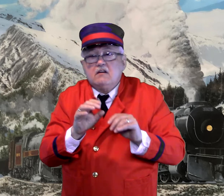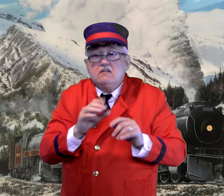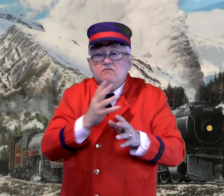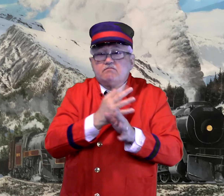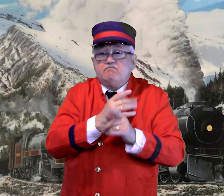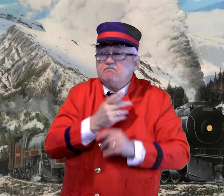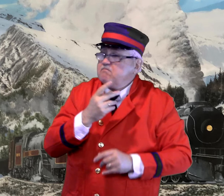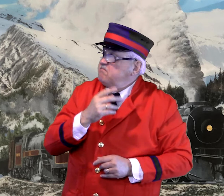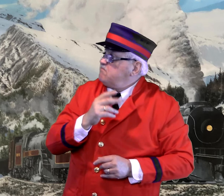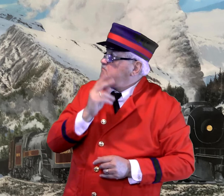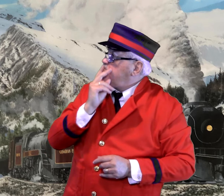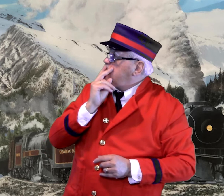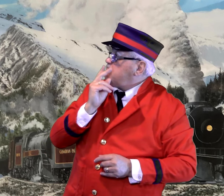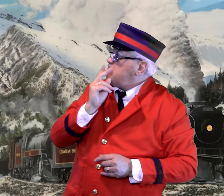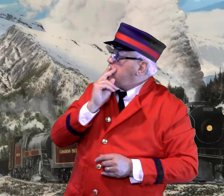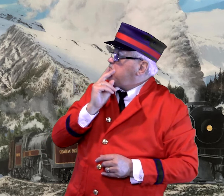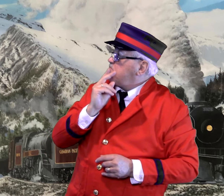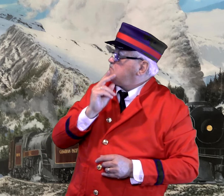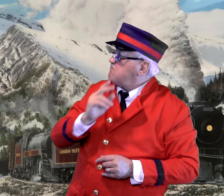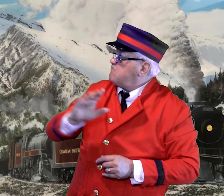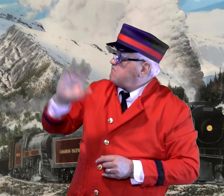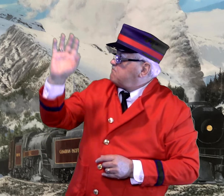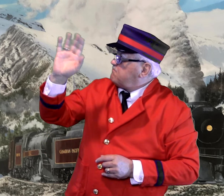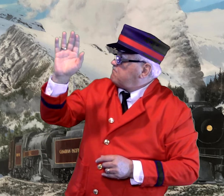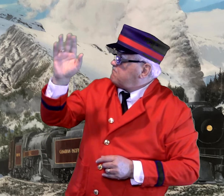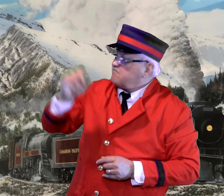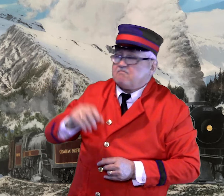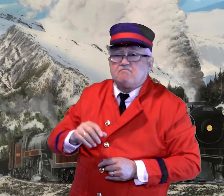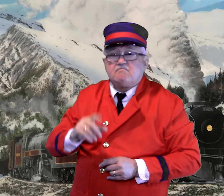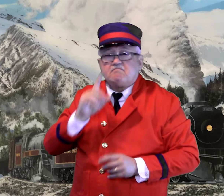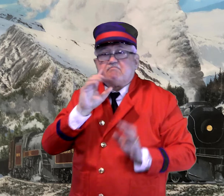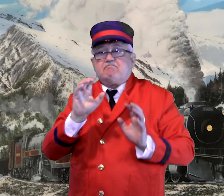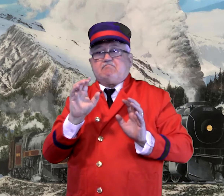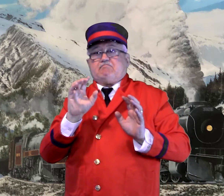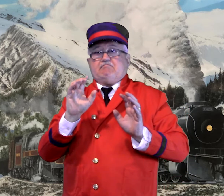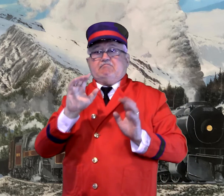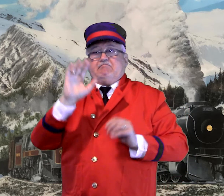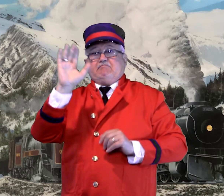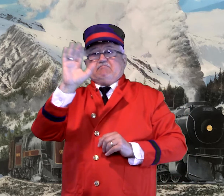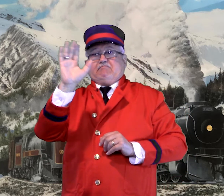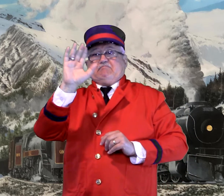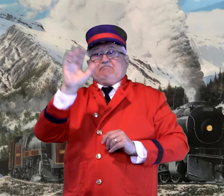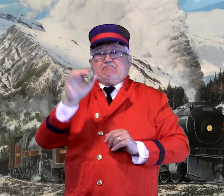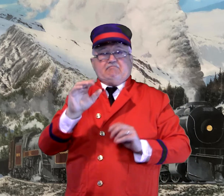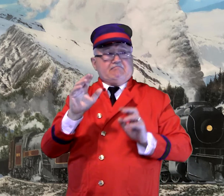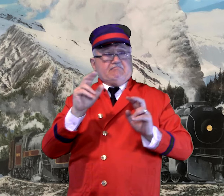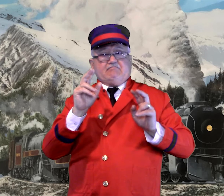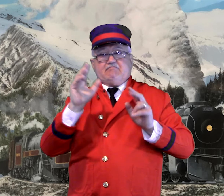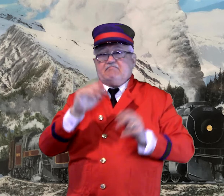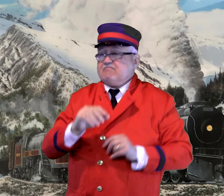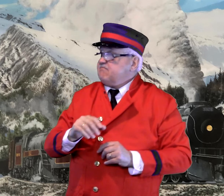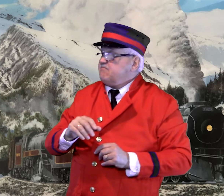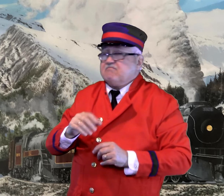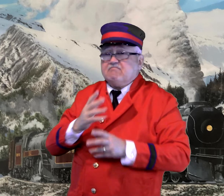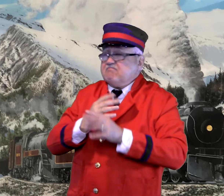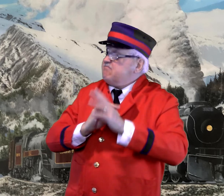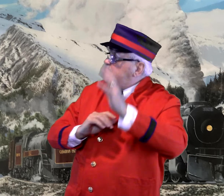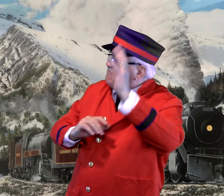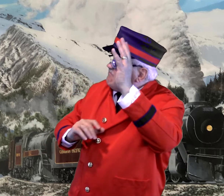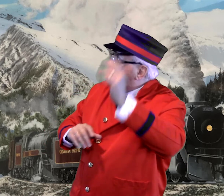there. One of the German soldiers looked at the deaf students and waved to them. They awkwardly waved back, and more